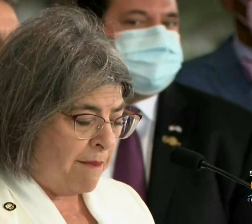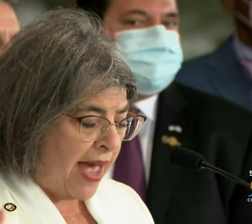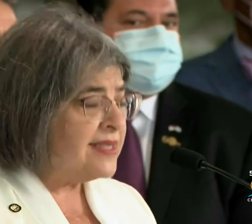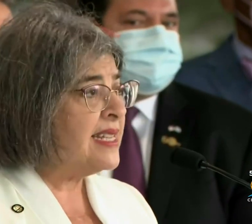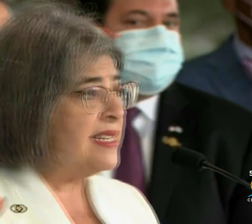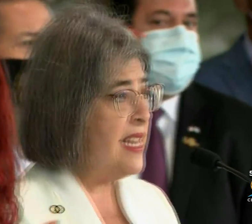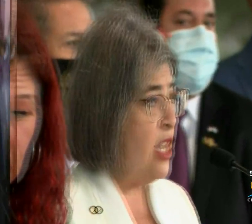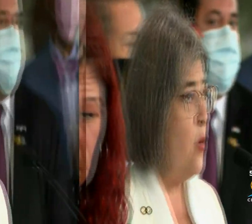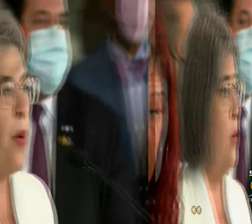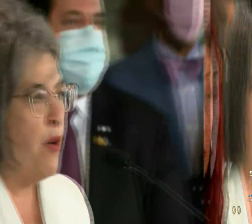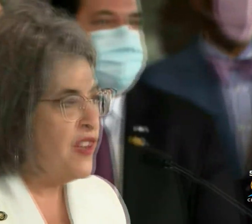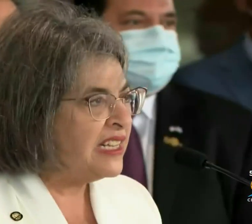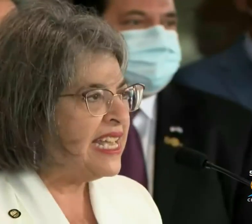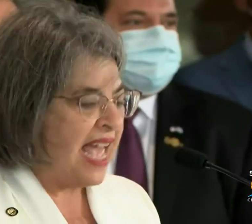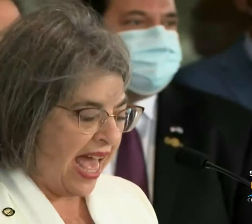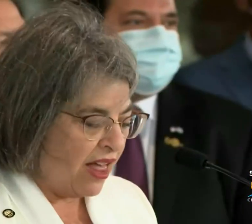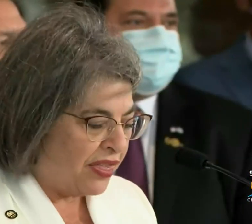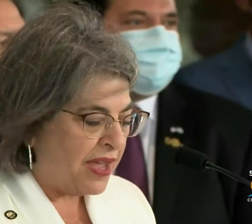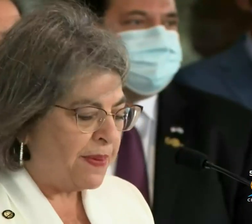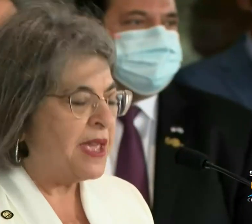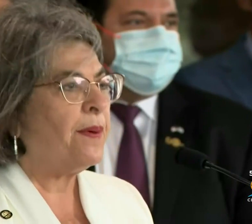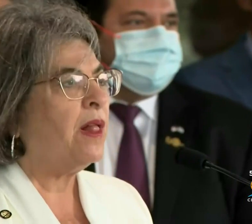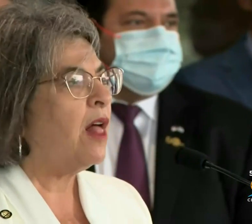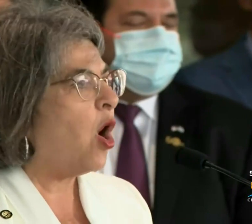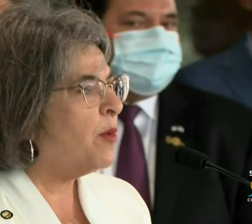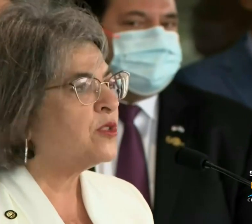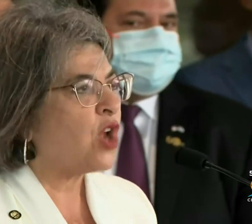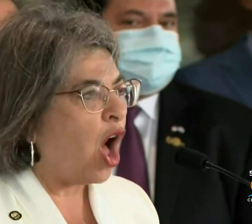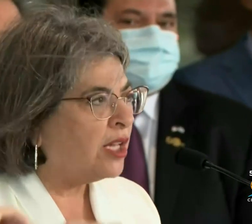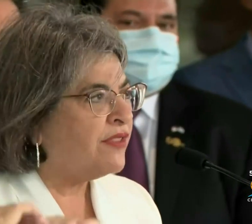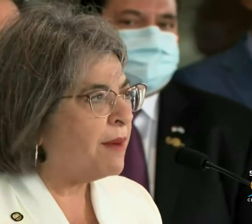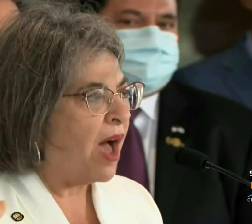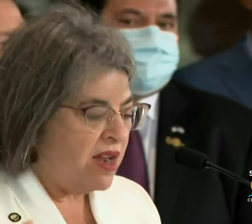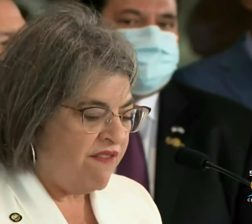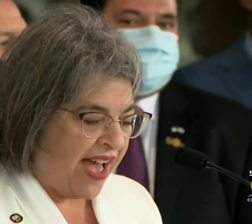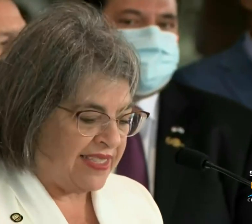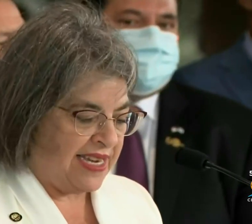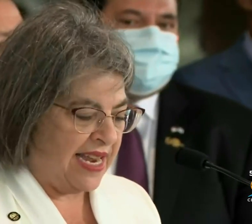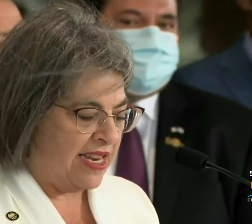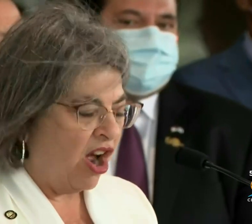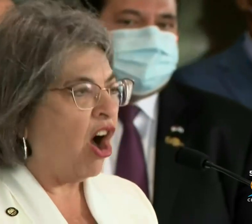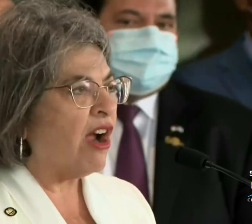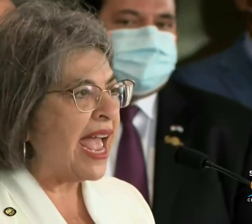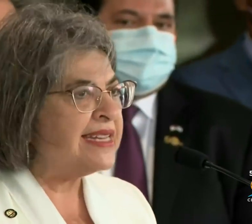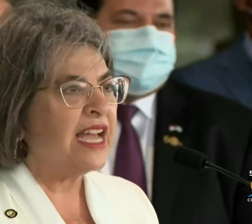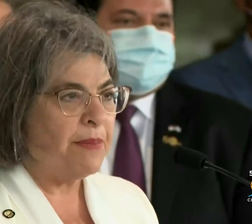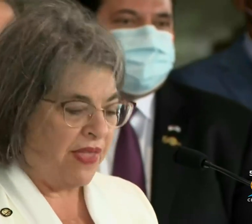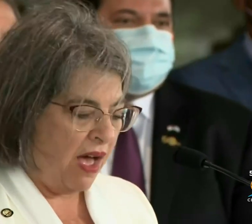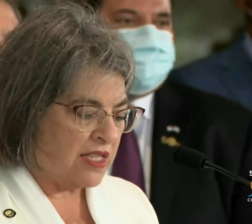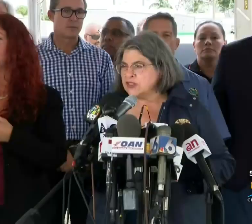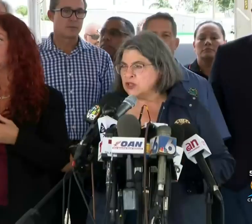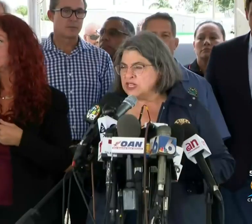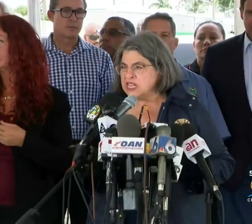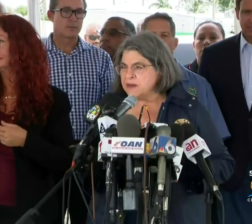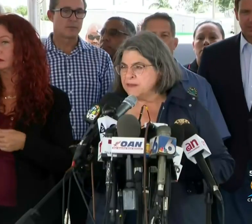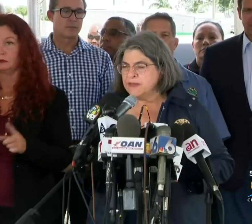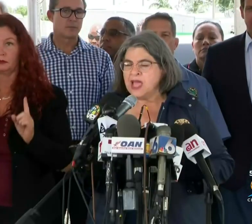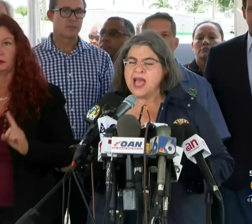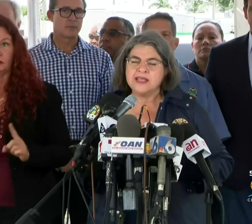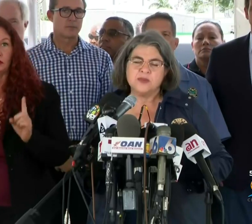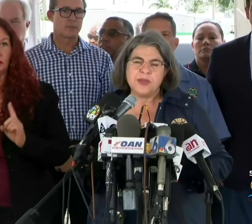INCLUDED IN THE TV SHOTS, HERE BARELY ON THE SCREEN. HEARING-IMPAIRED CAN'T SEE THE INTERPRETATION. NOT SO